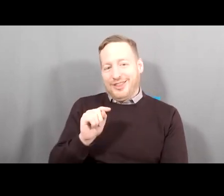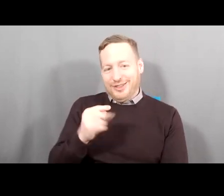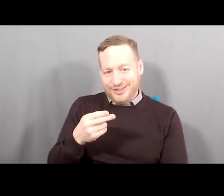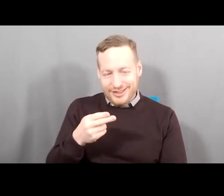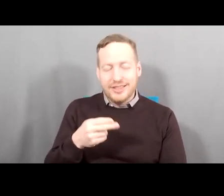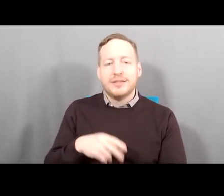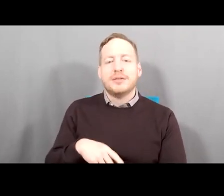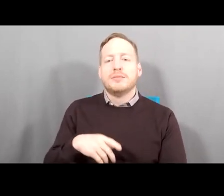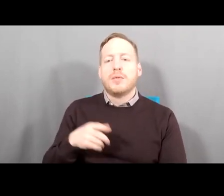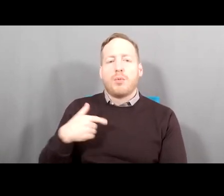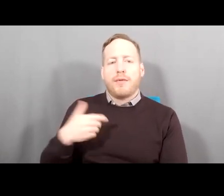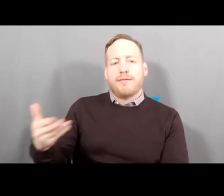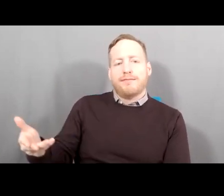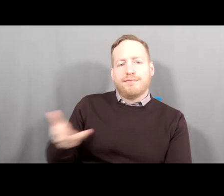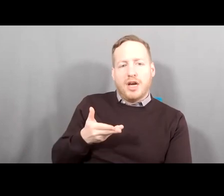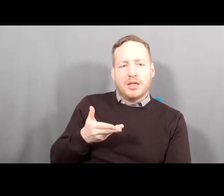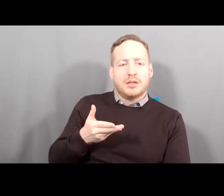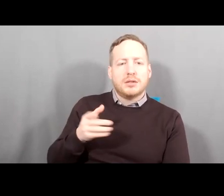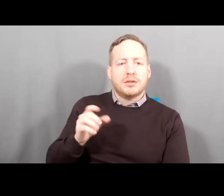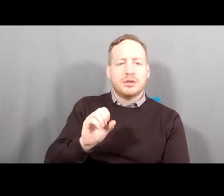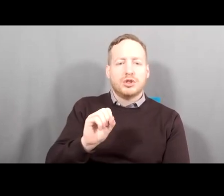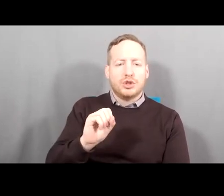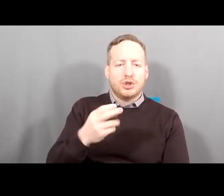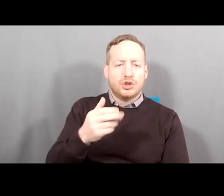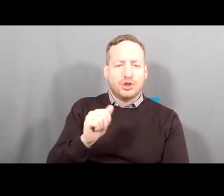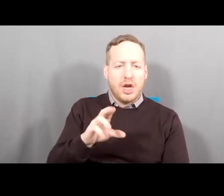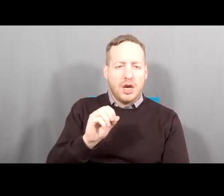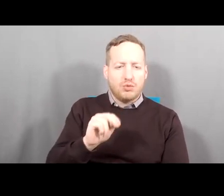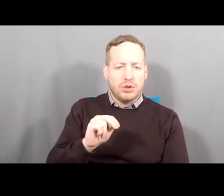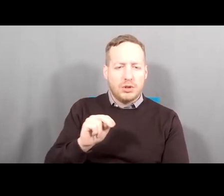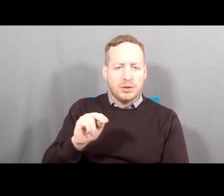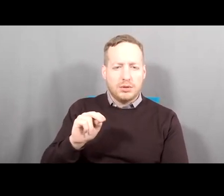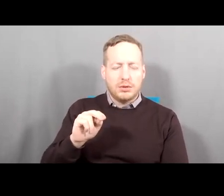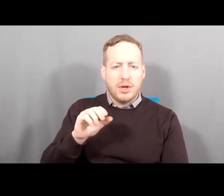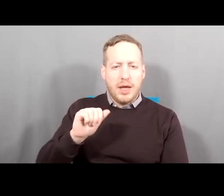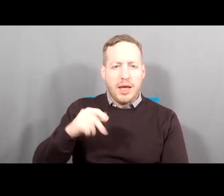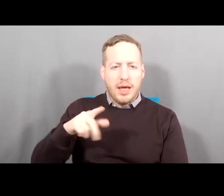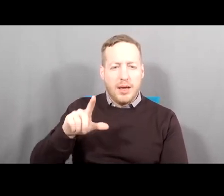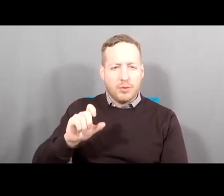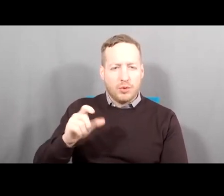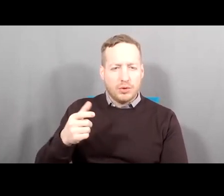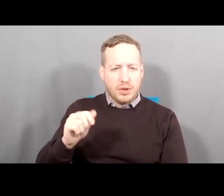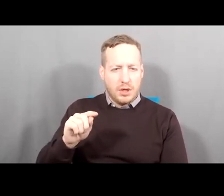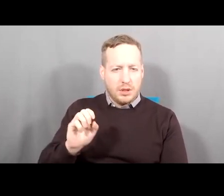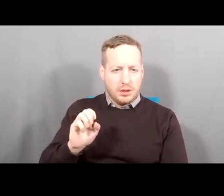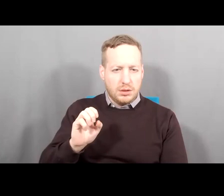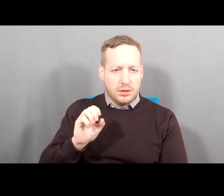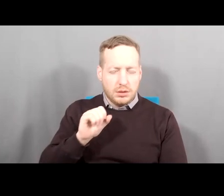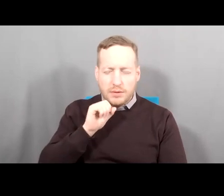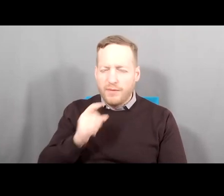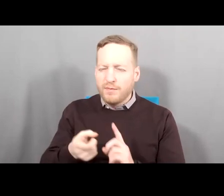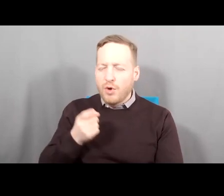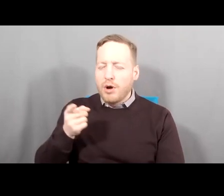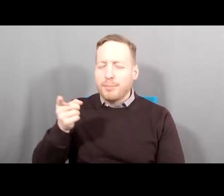can't remember, but last Thursday. And we were able to invite Sharon Applegate,